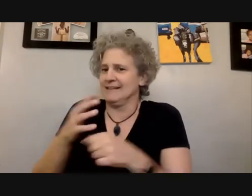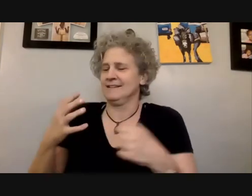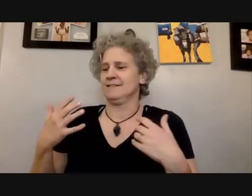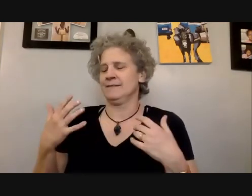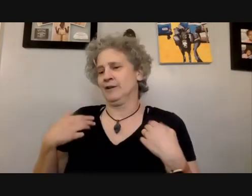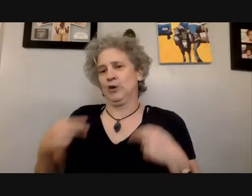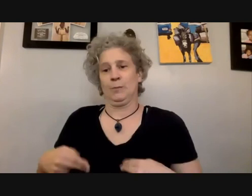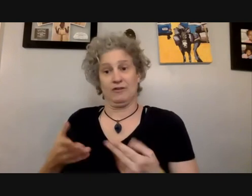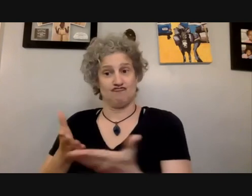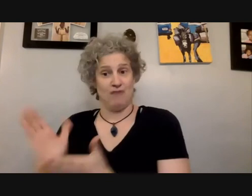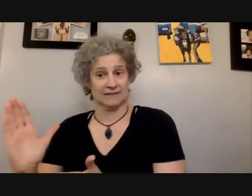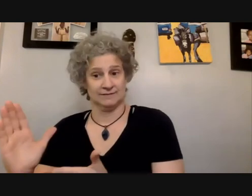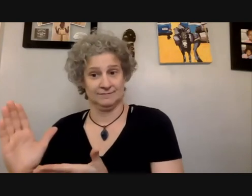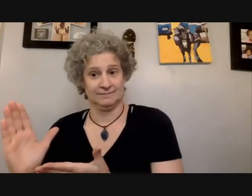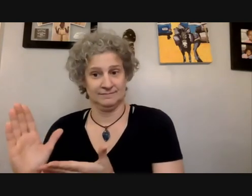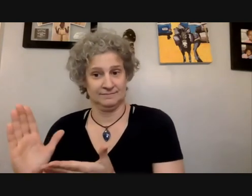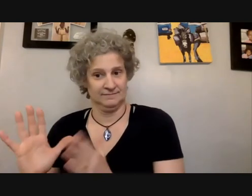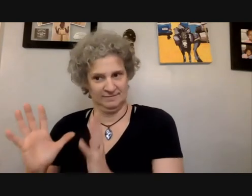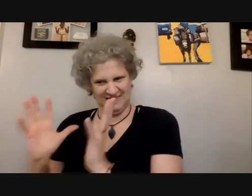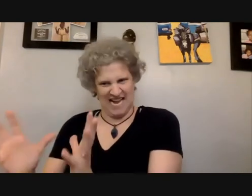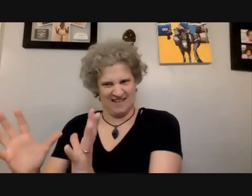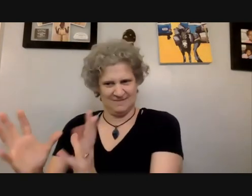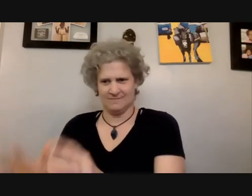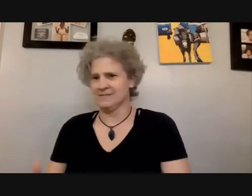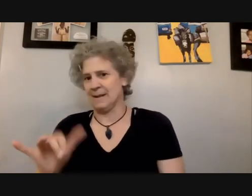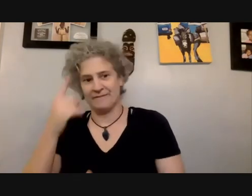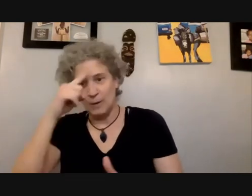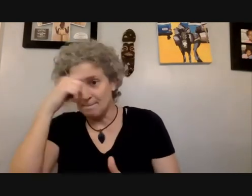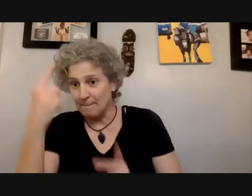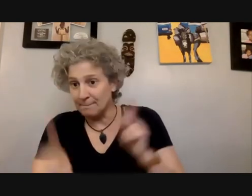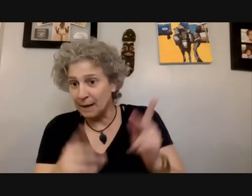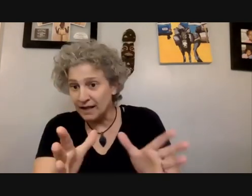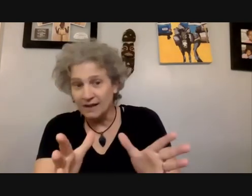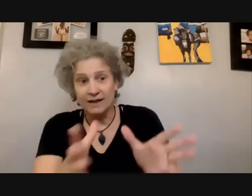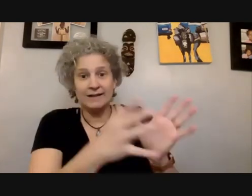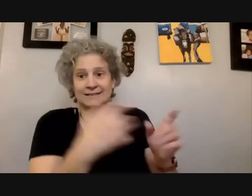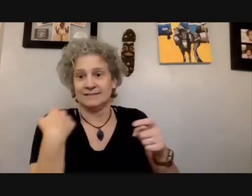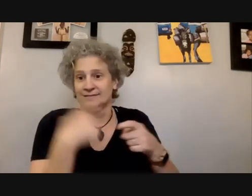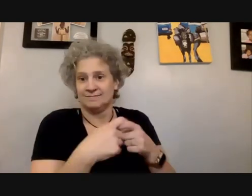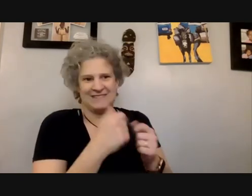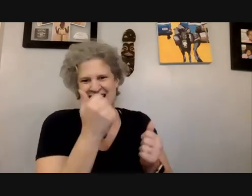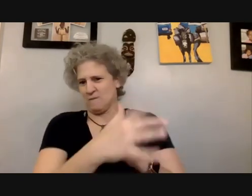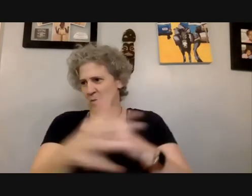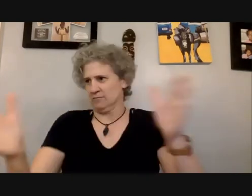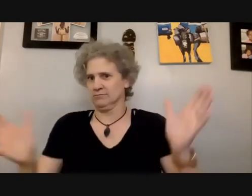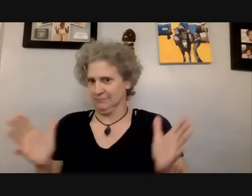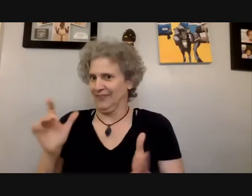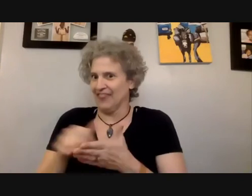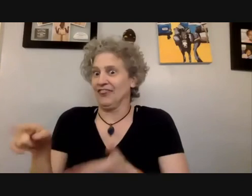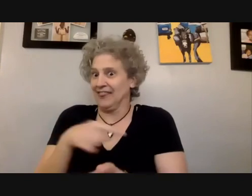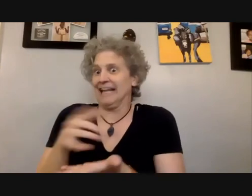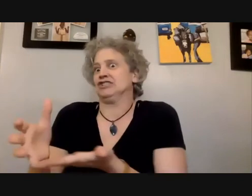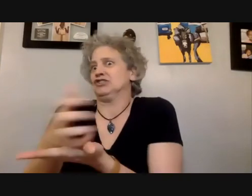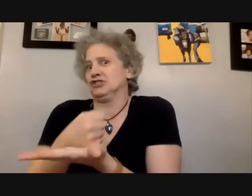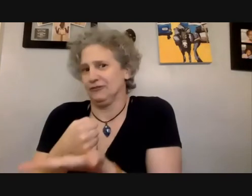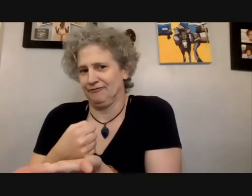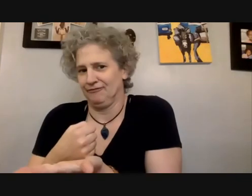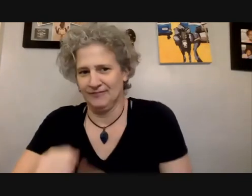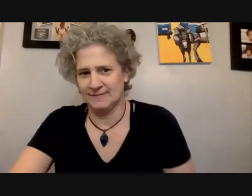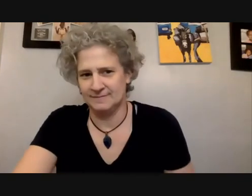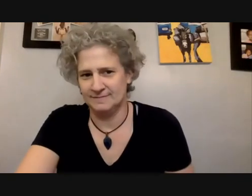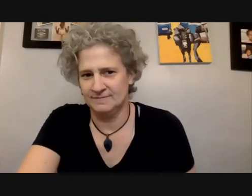As that grows, deaf professionals in the medical field, I think you're going to see an increase in deaf people's awareness, an increase in